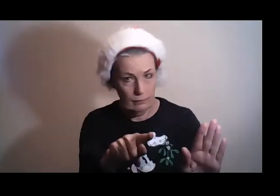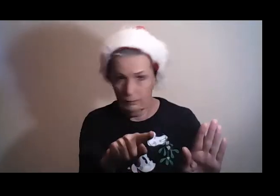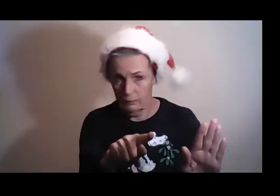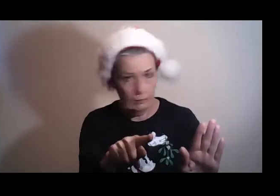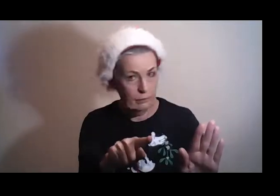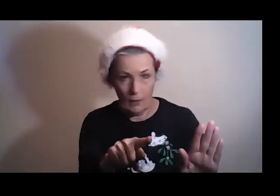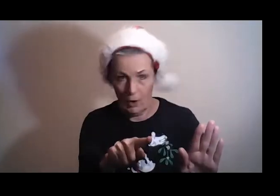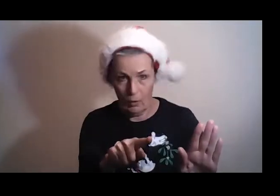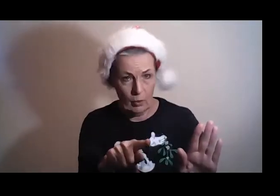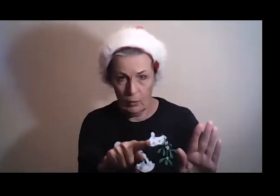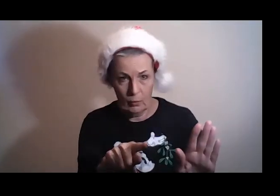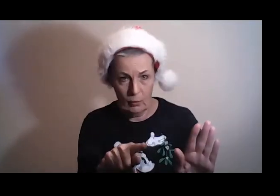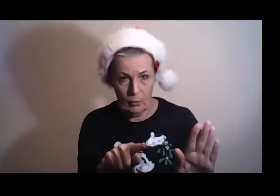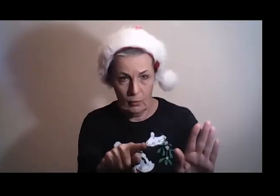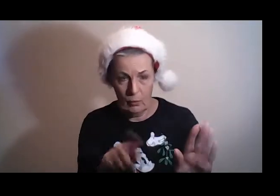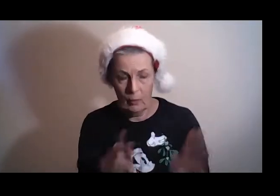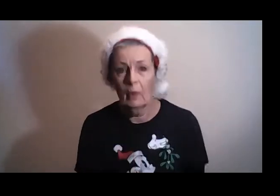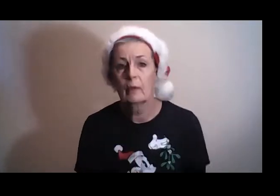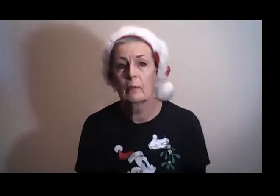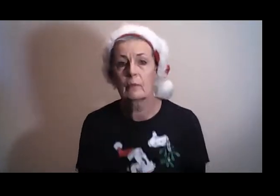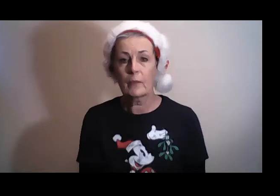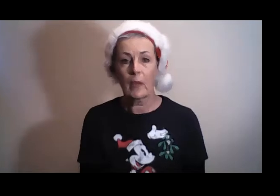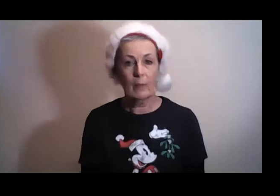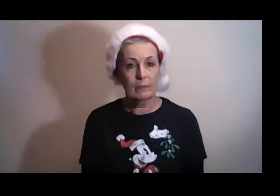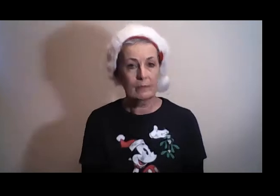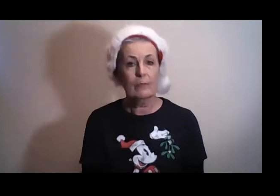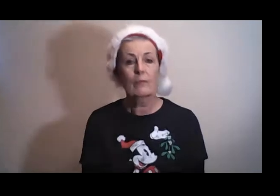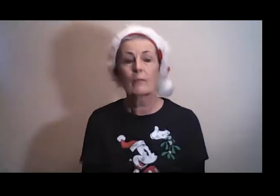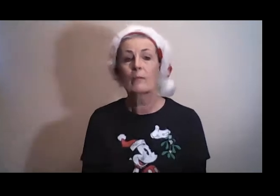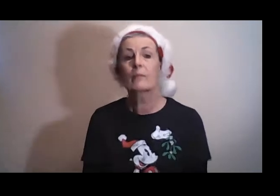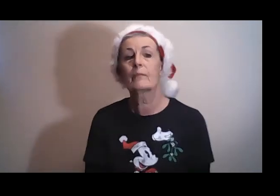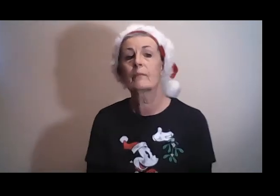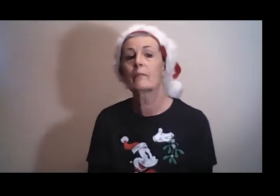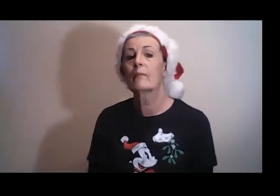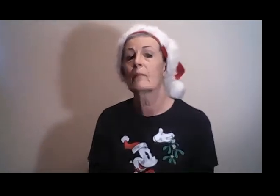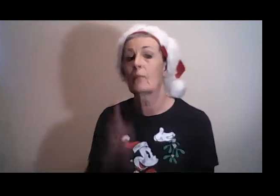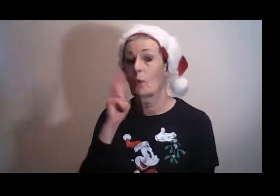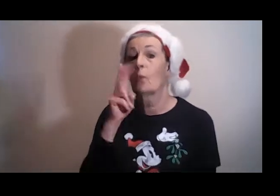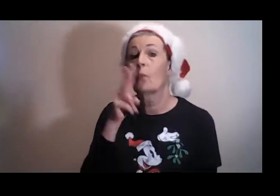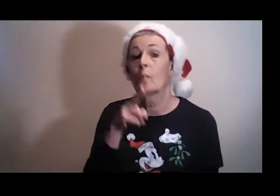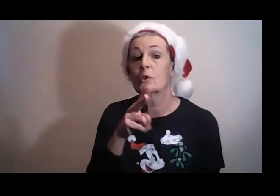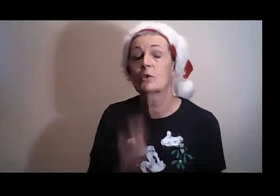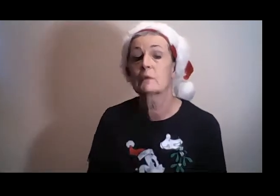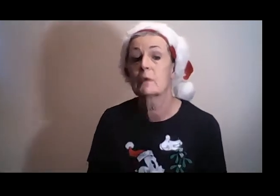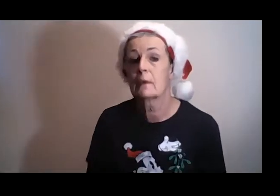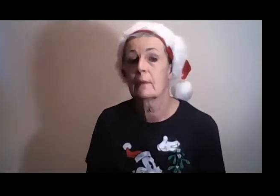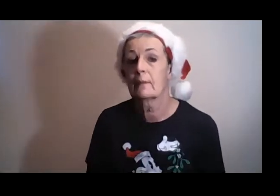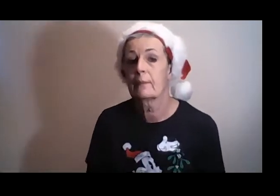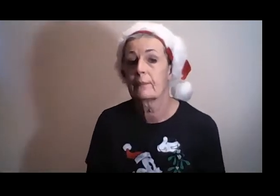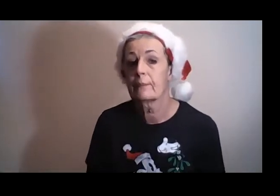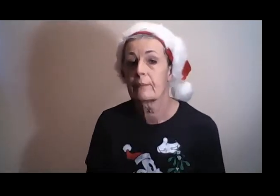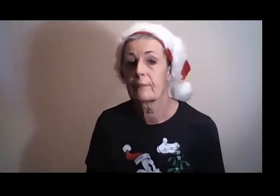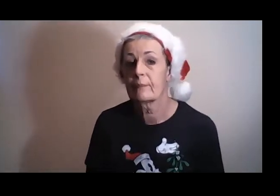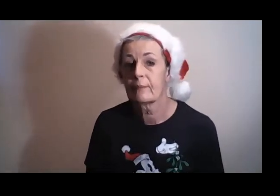doing any of that, okay? So we start. I always like to start with my knee bent in front. I'm going to